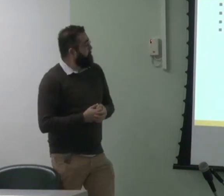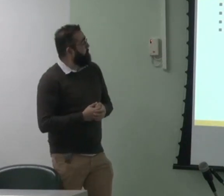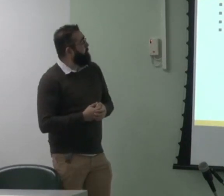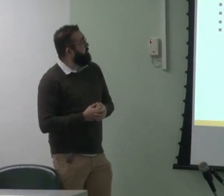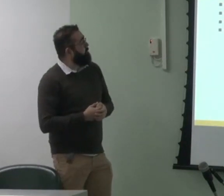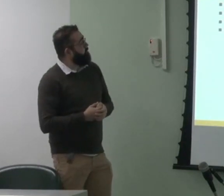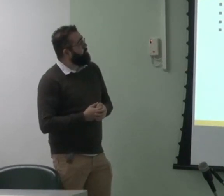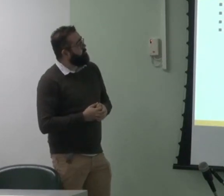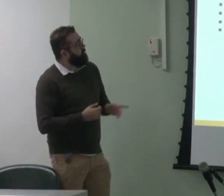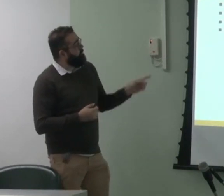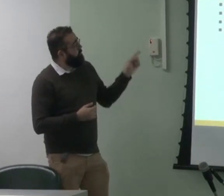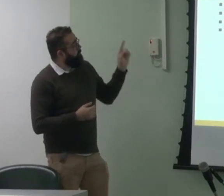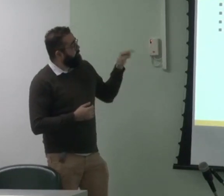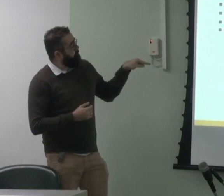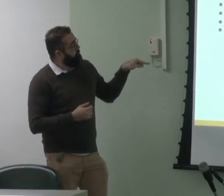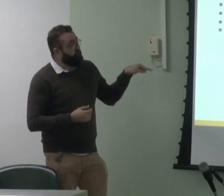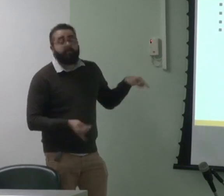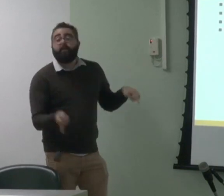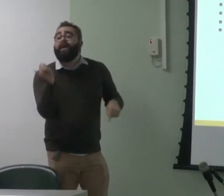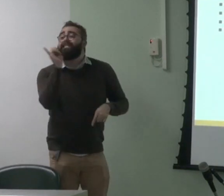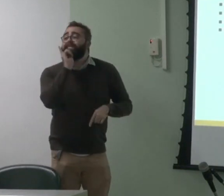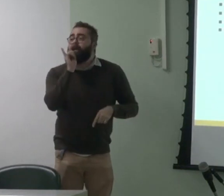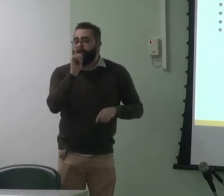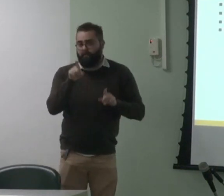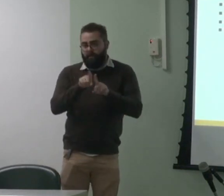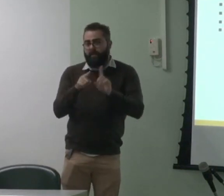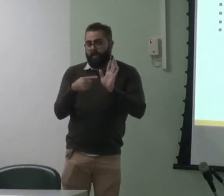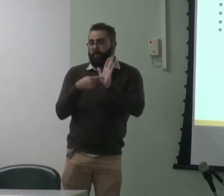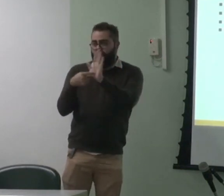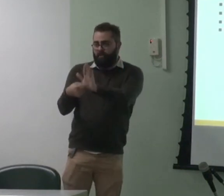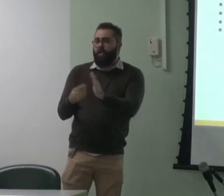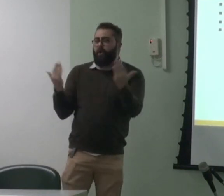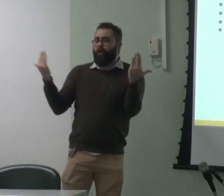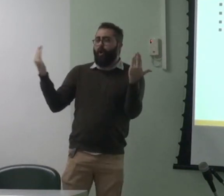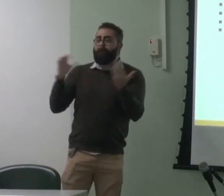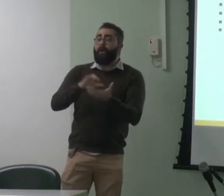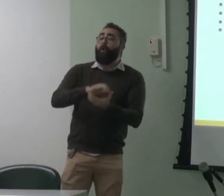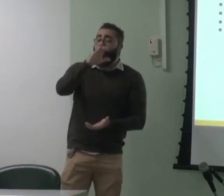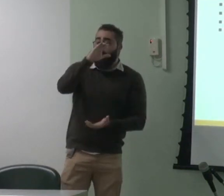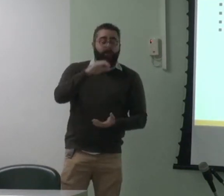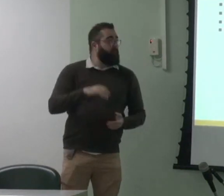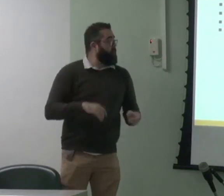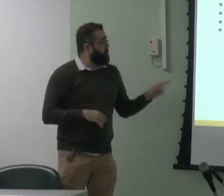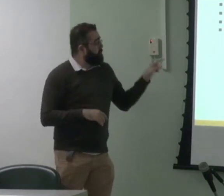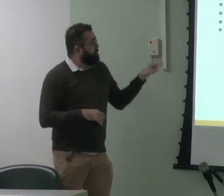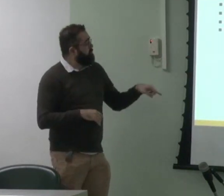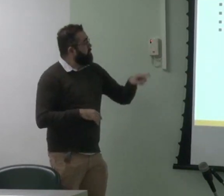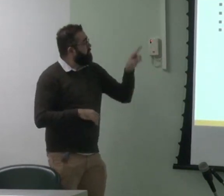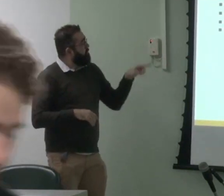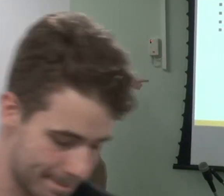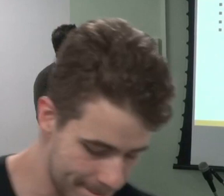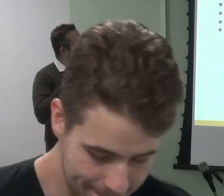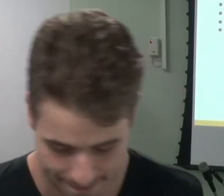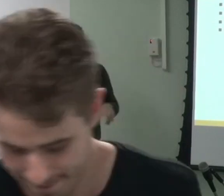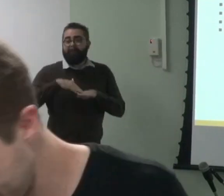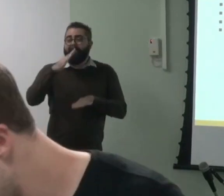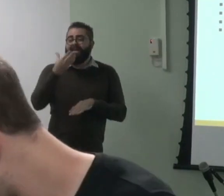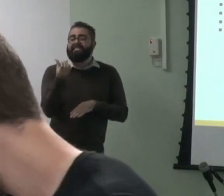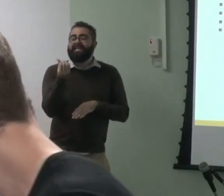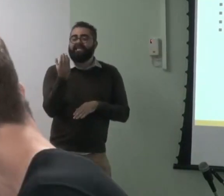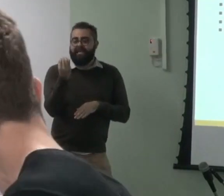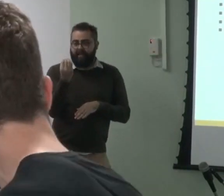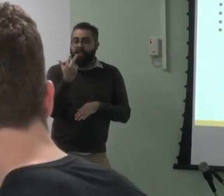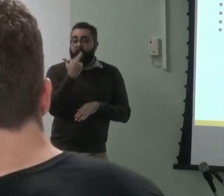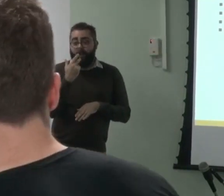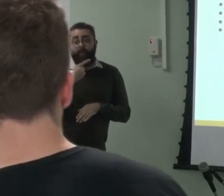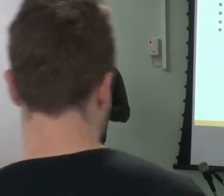I have here another example of a parallel corpus. It contains more than 60 languages, but the situation is